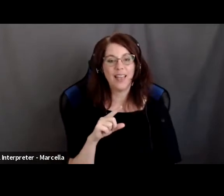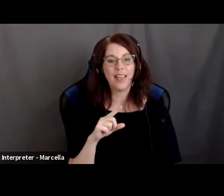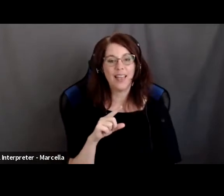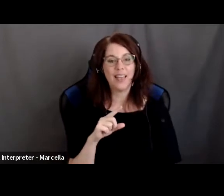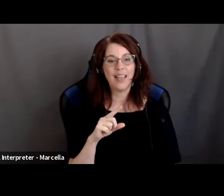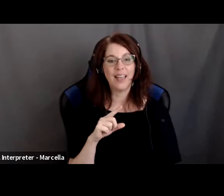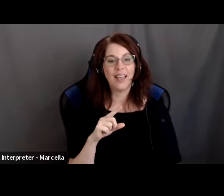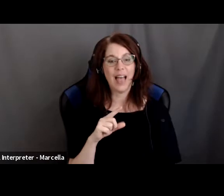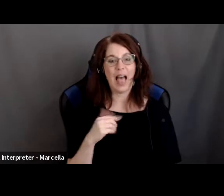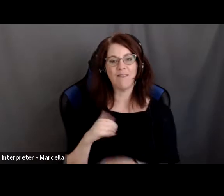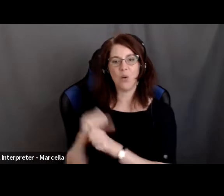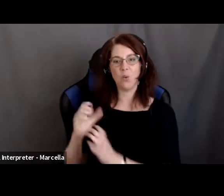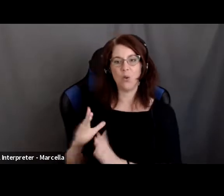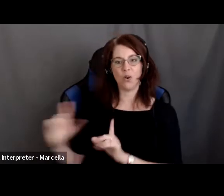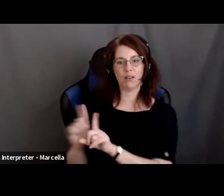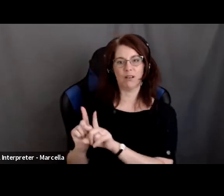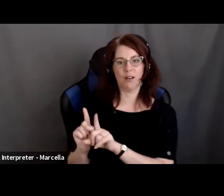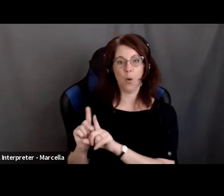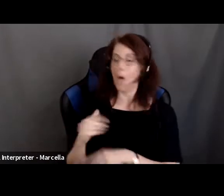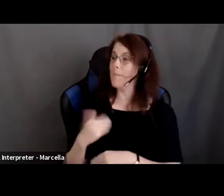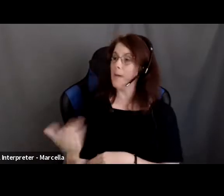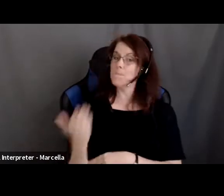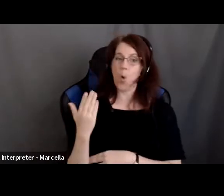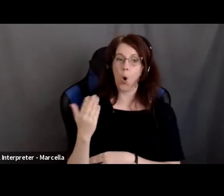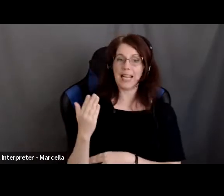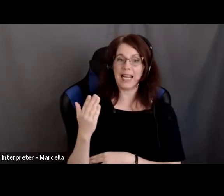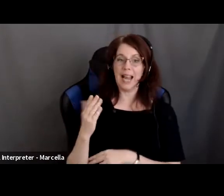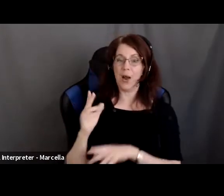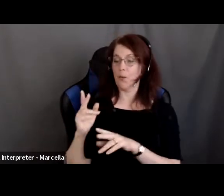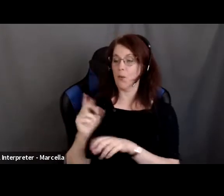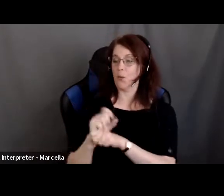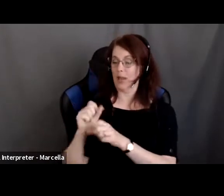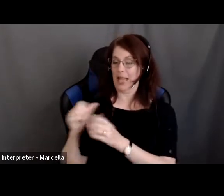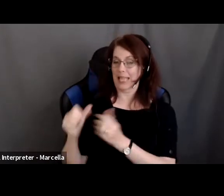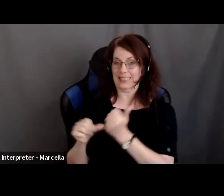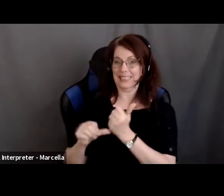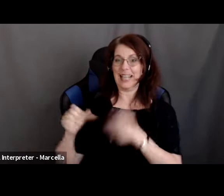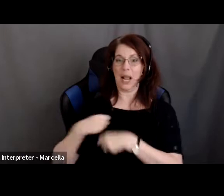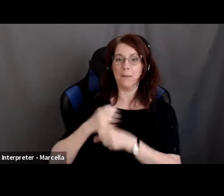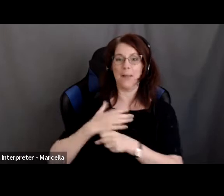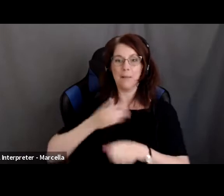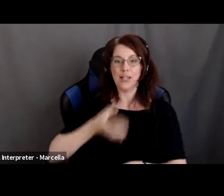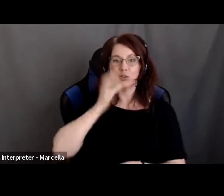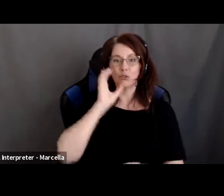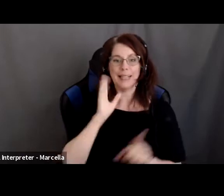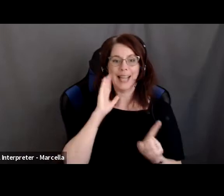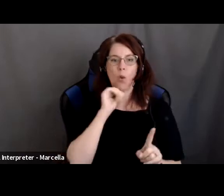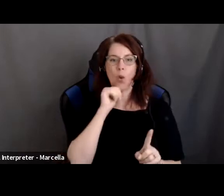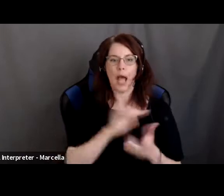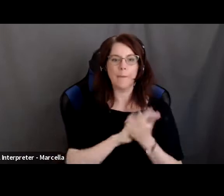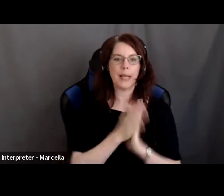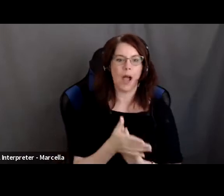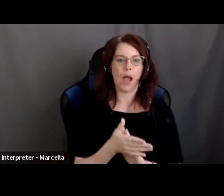have attendants, and they're like, well, my morning attendant can now make my drink, and I don't have to worry about it getting hot